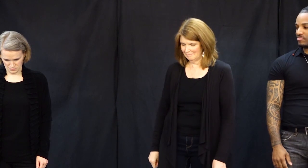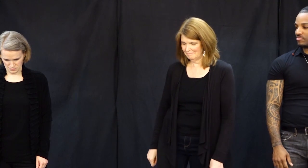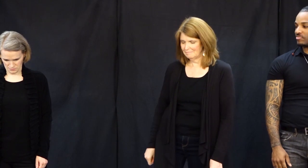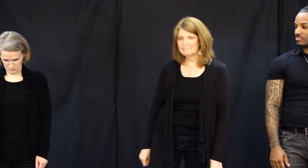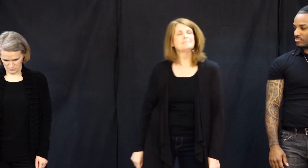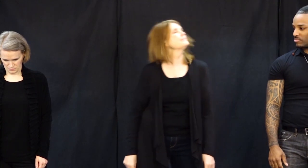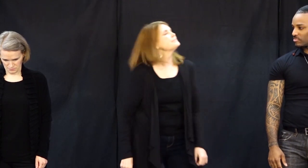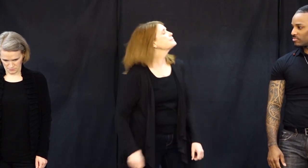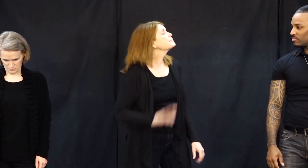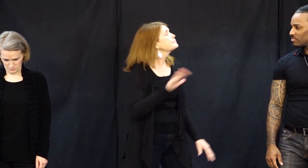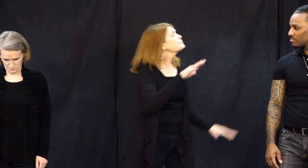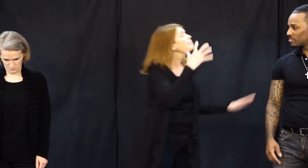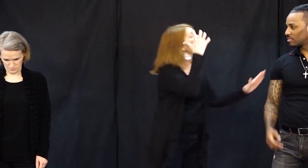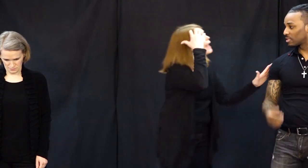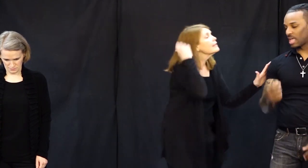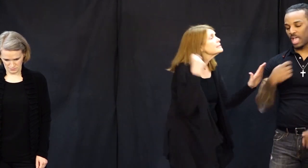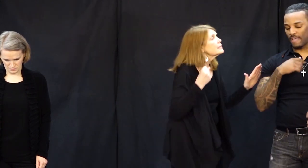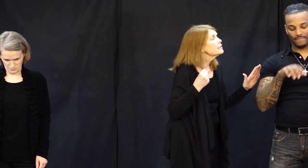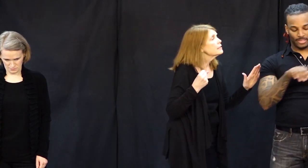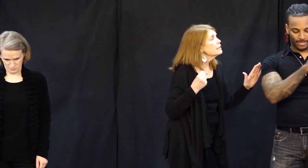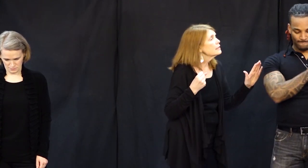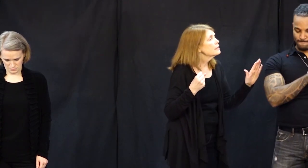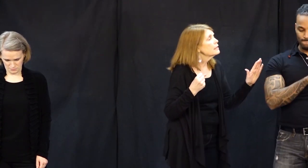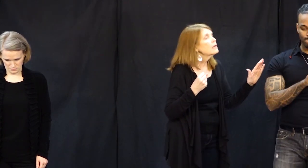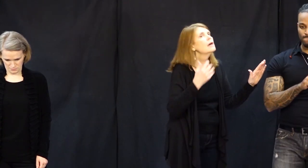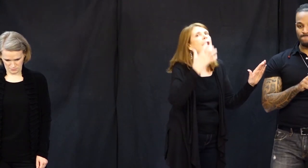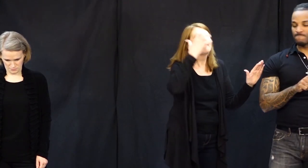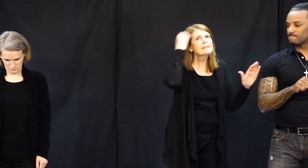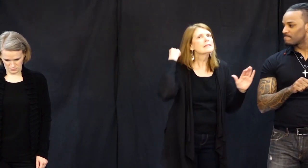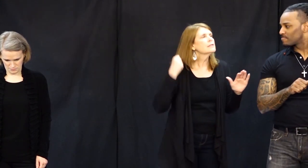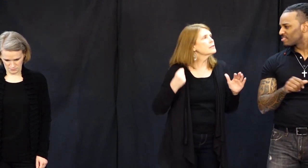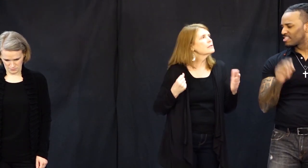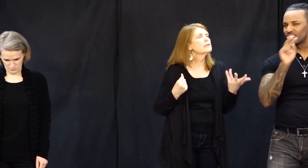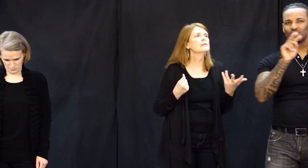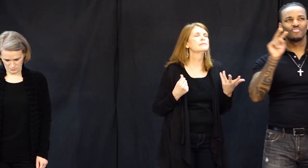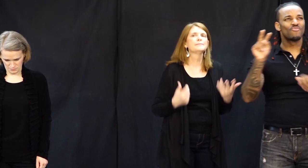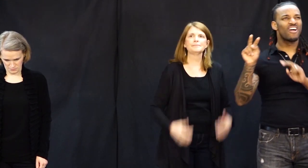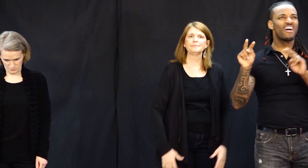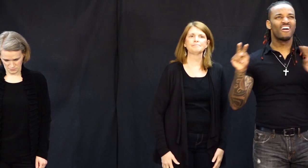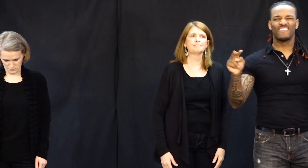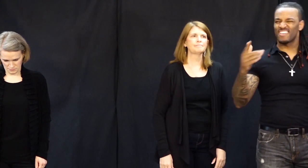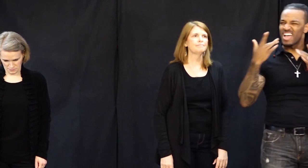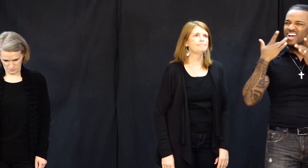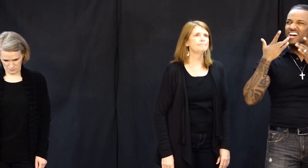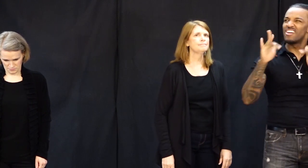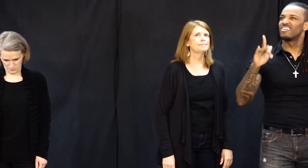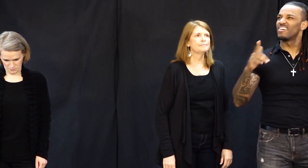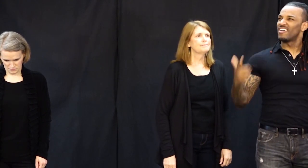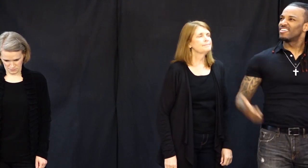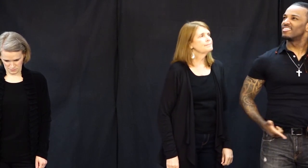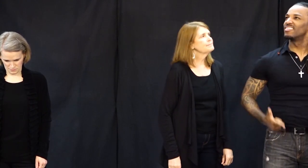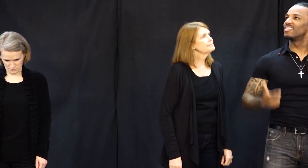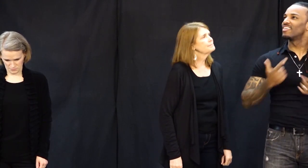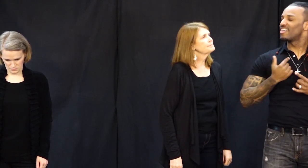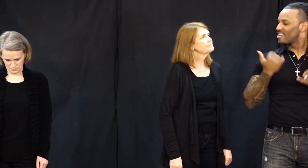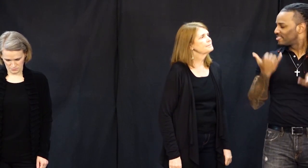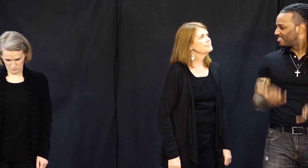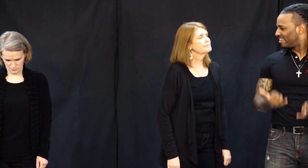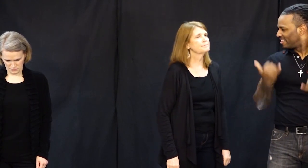Alexander. I have to leave. Alexander. Look around at how lucky we are to be alive right